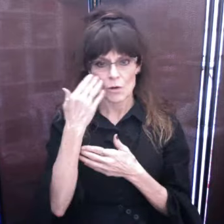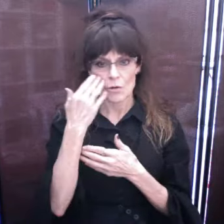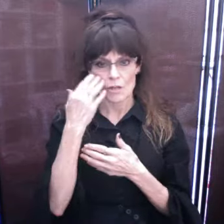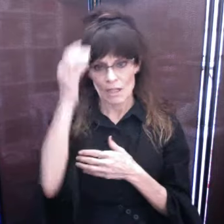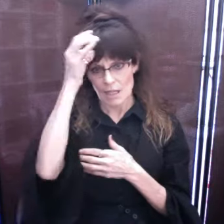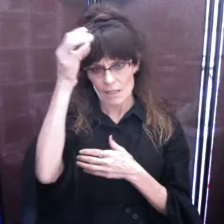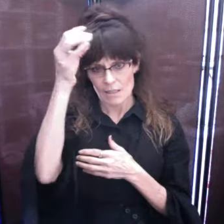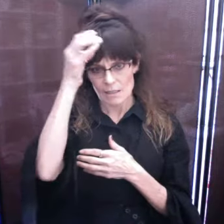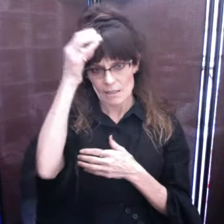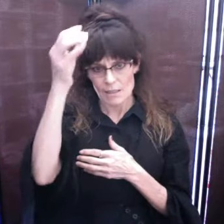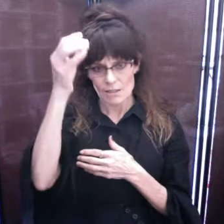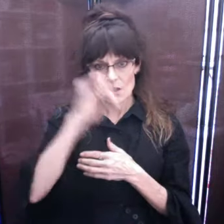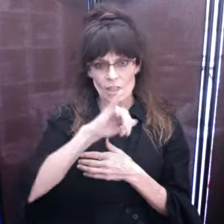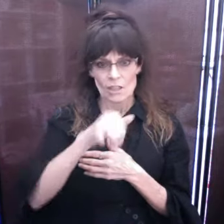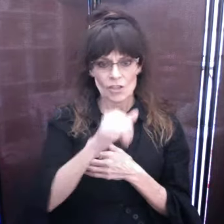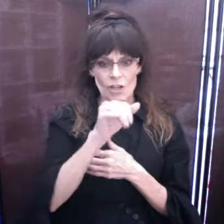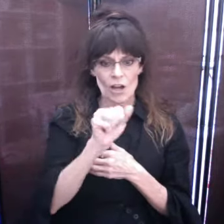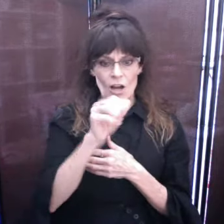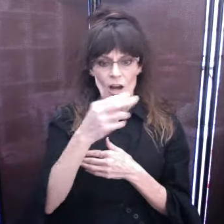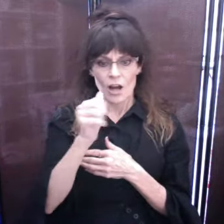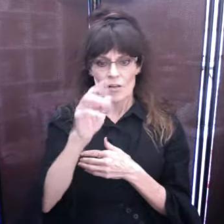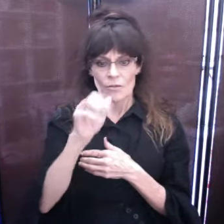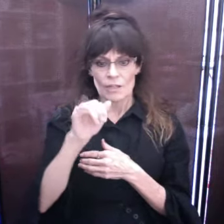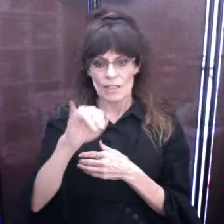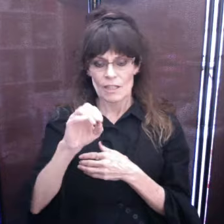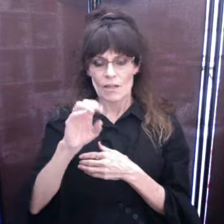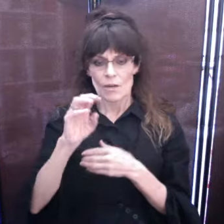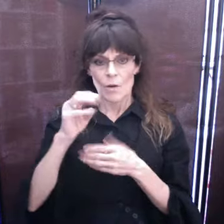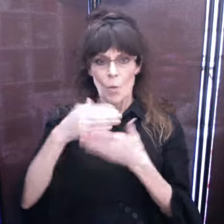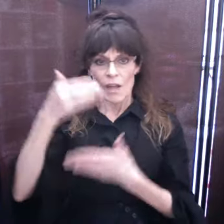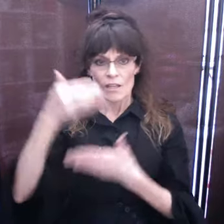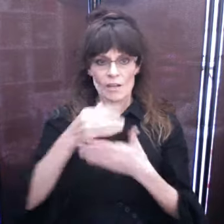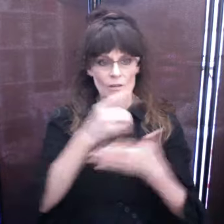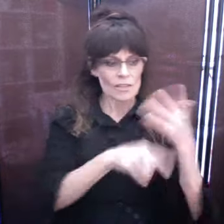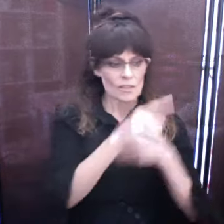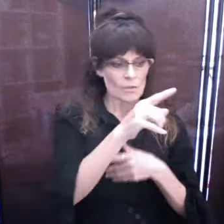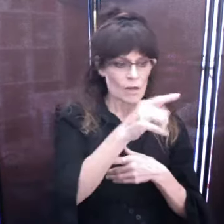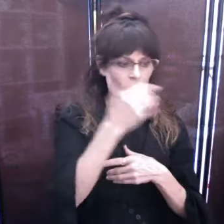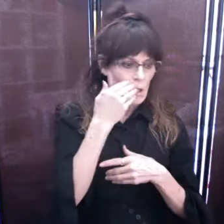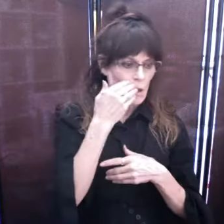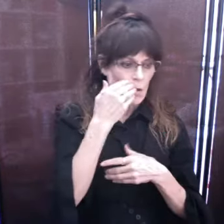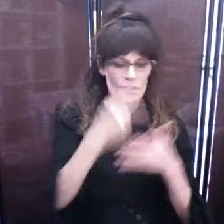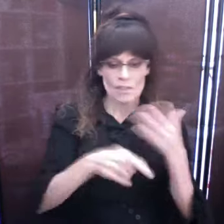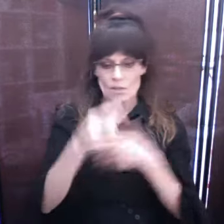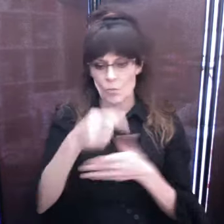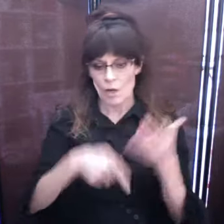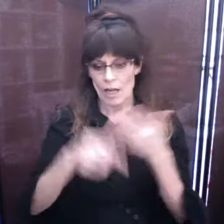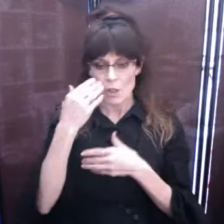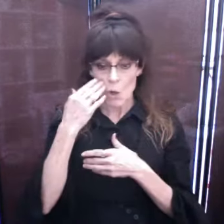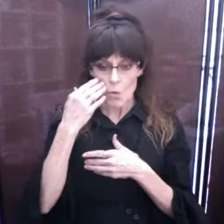a Johari window, and operates on the principle, this is what I know, this is what I know that I know, this is what I know that I don't know, this is what I don't